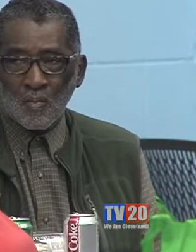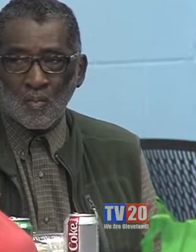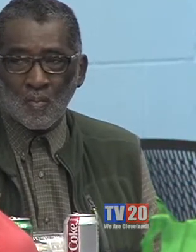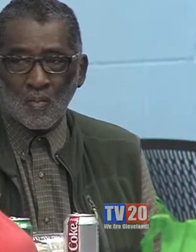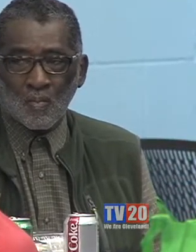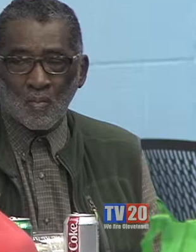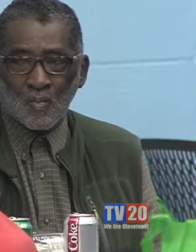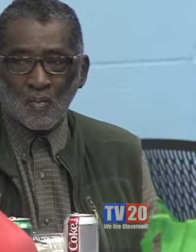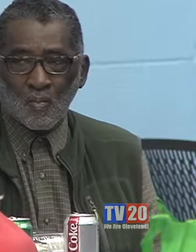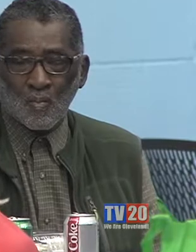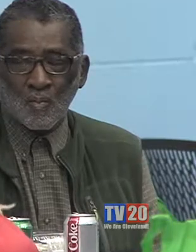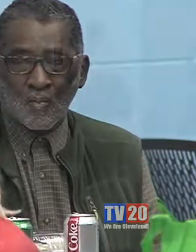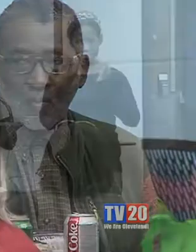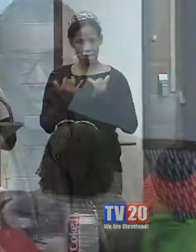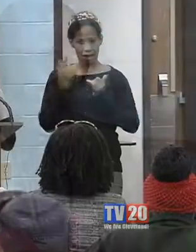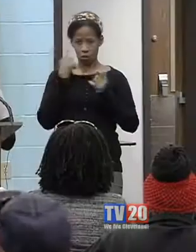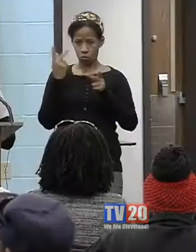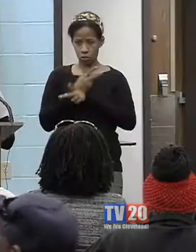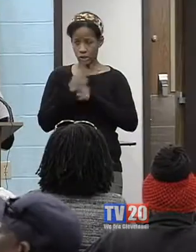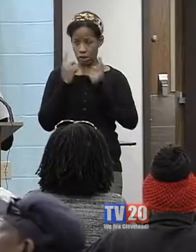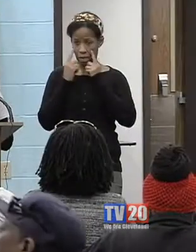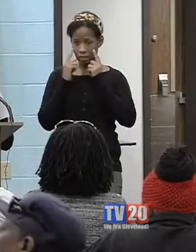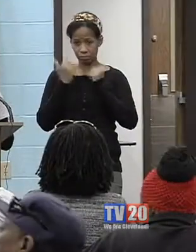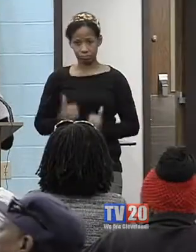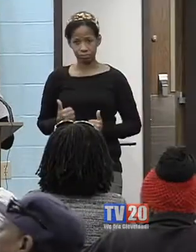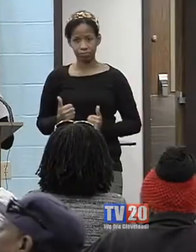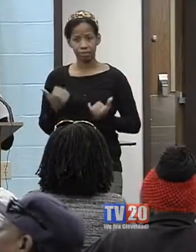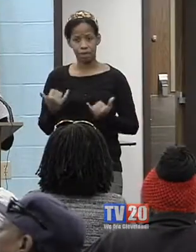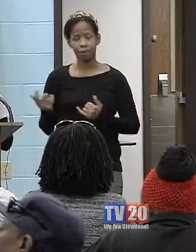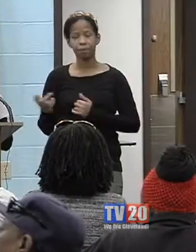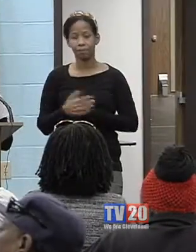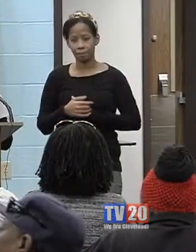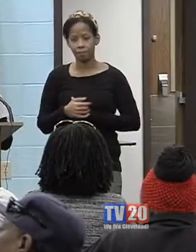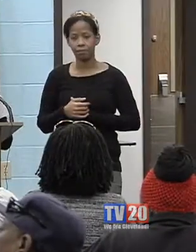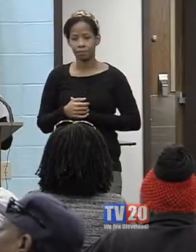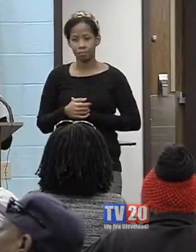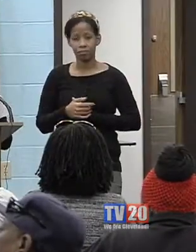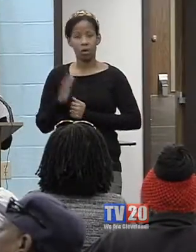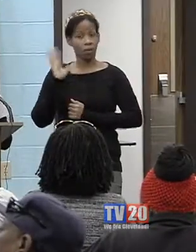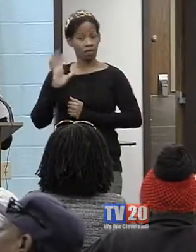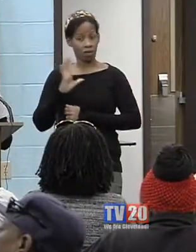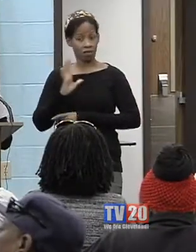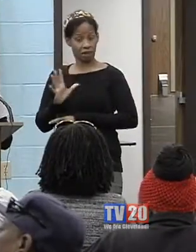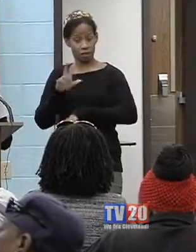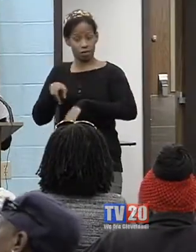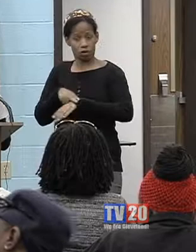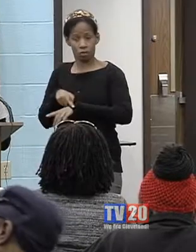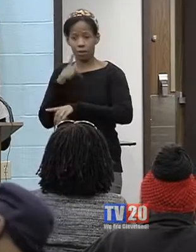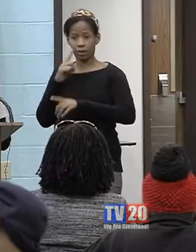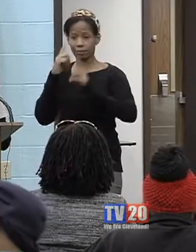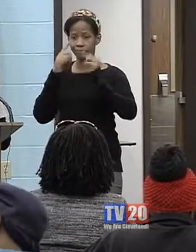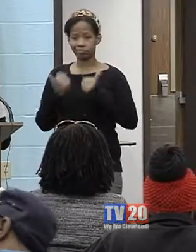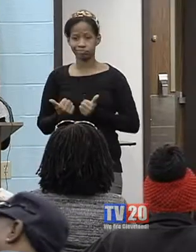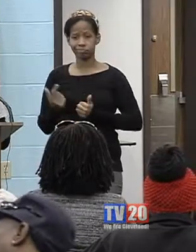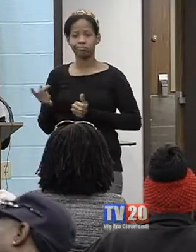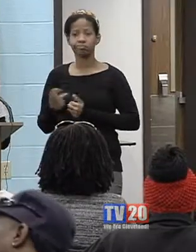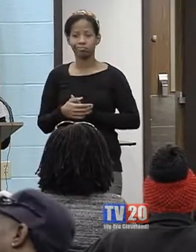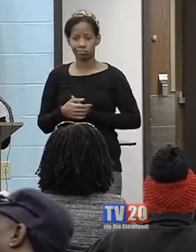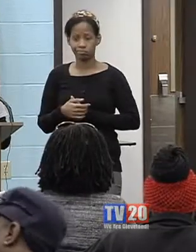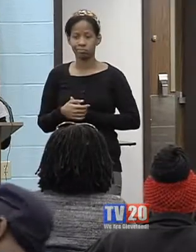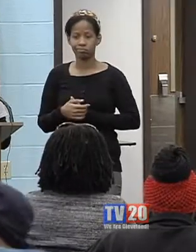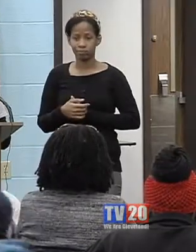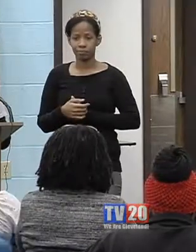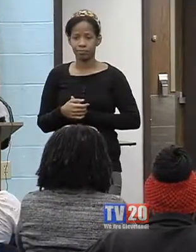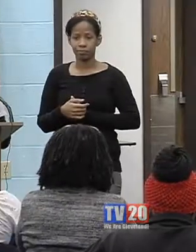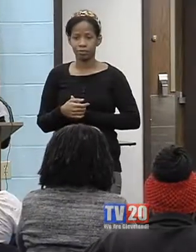spots. Maybe it's like looking through a piece of lace, or maybe you've lost your central vision and you only see on